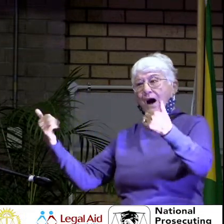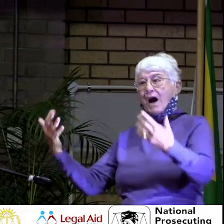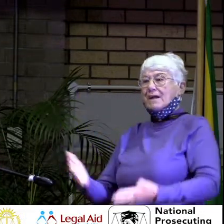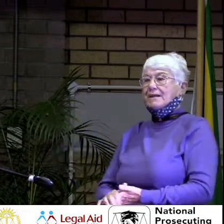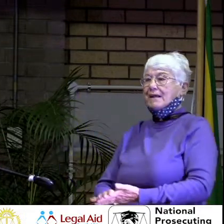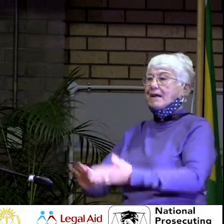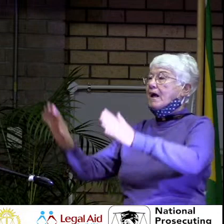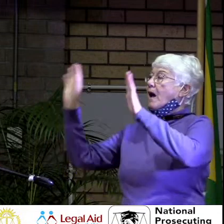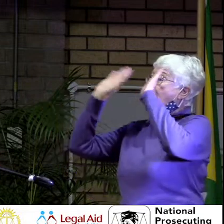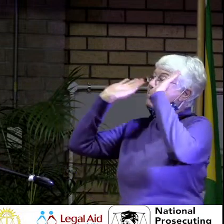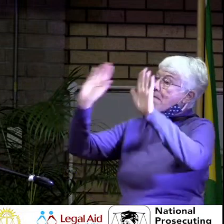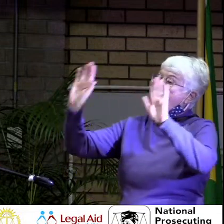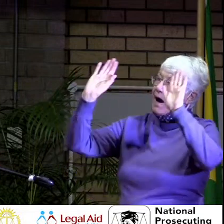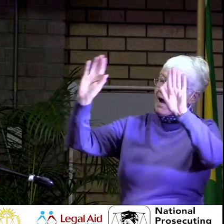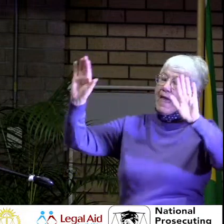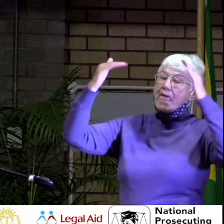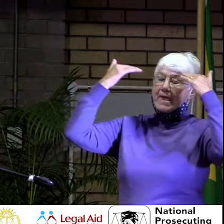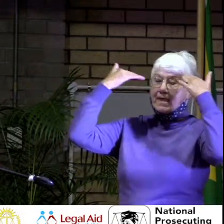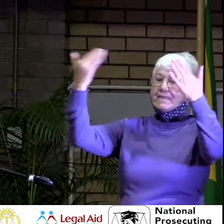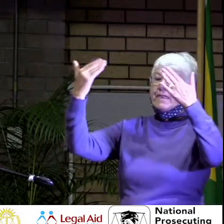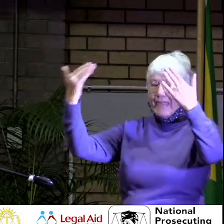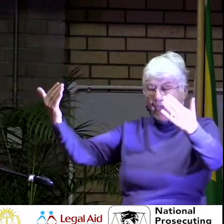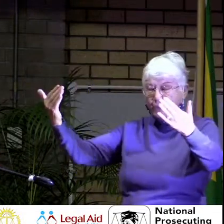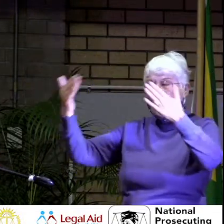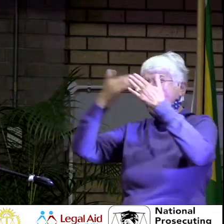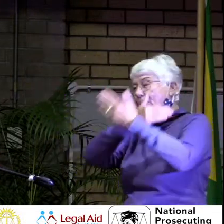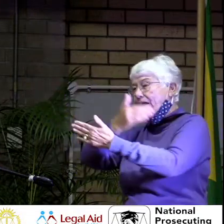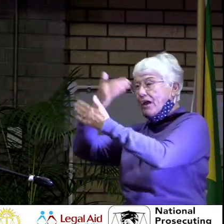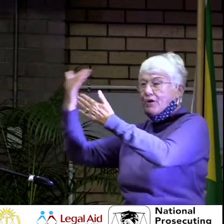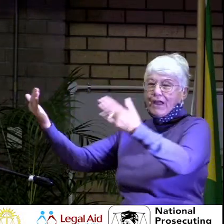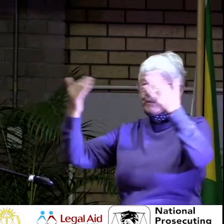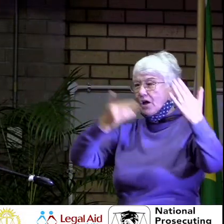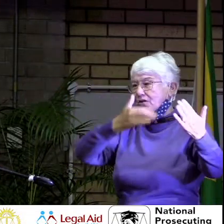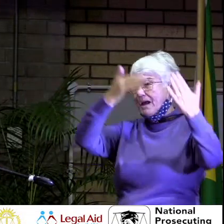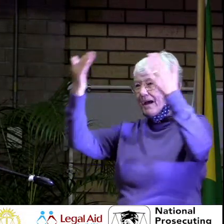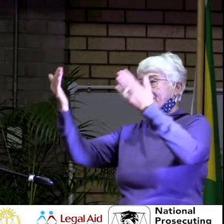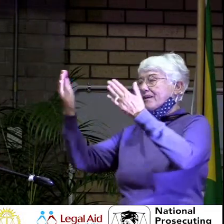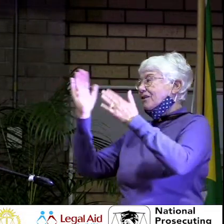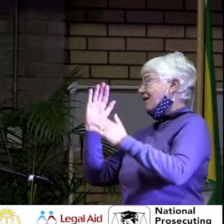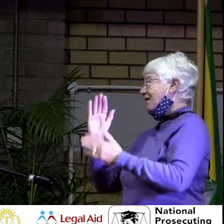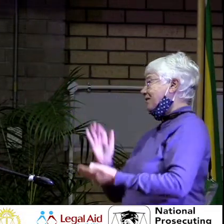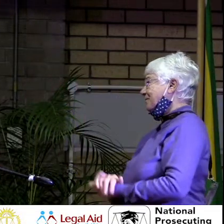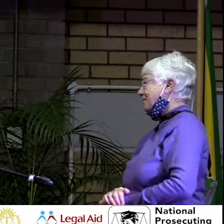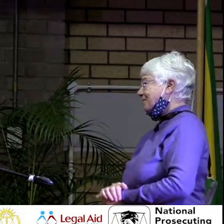Baie dankie, enkosi kakhulu, thank you.